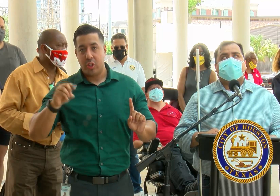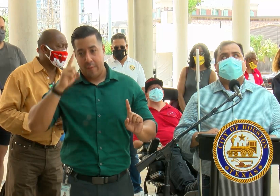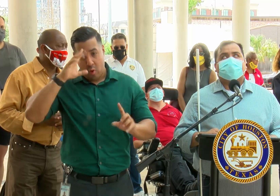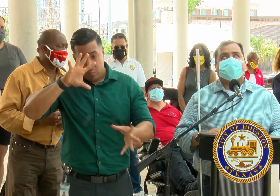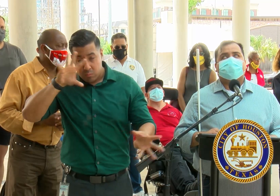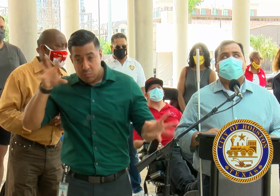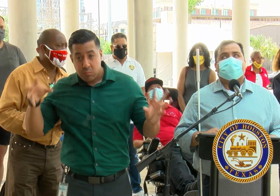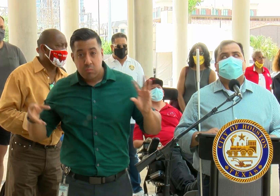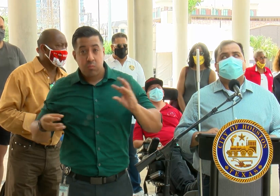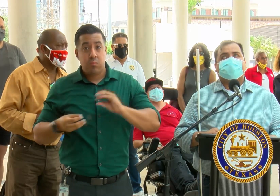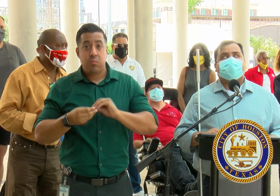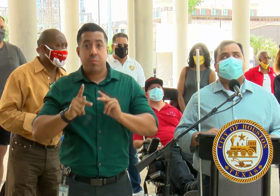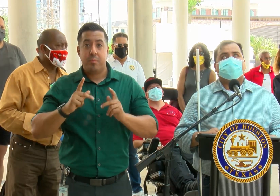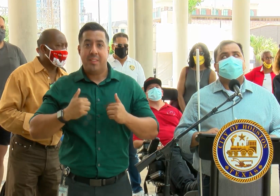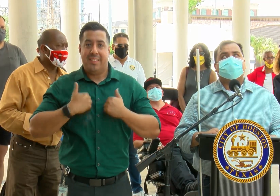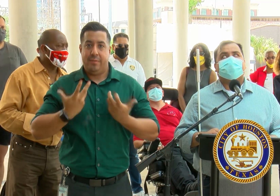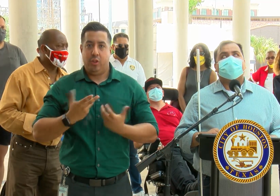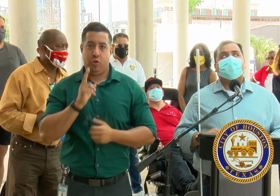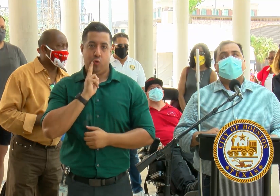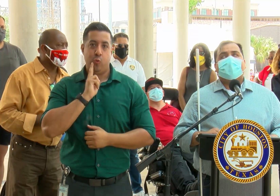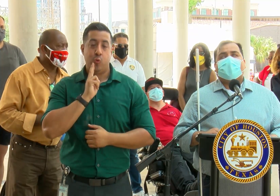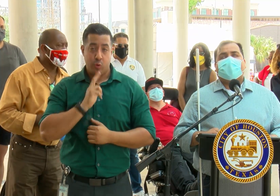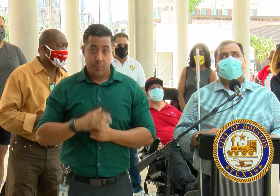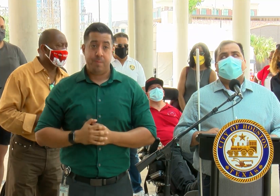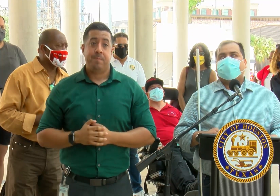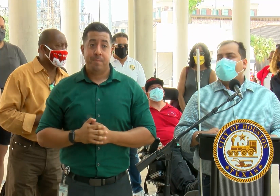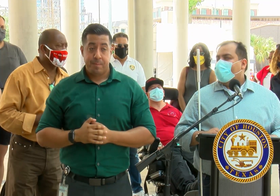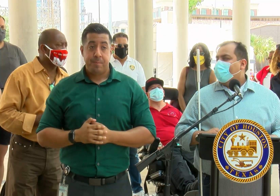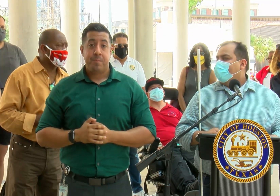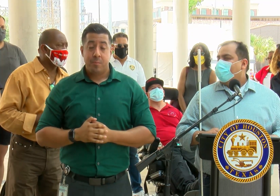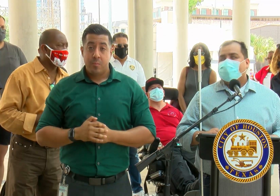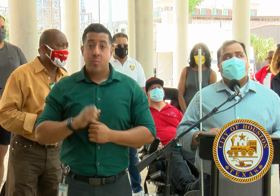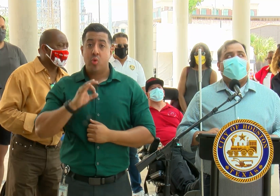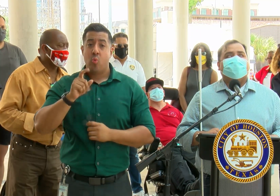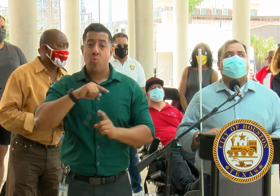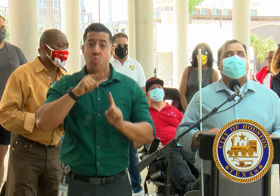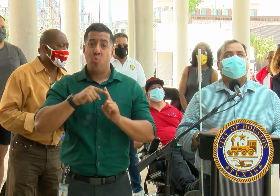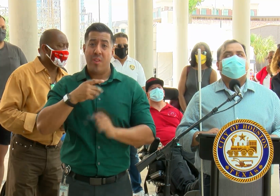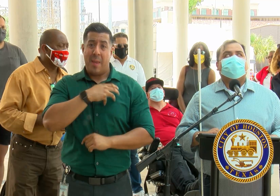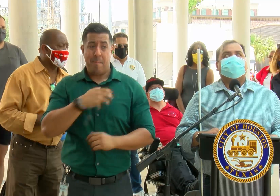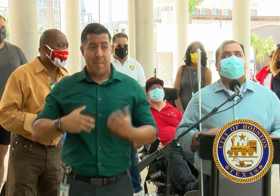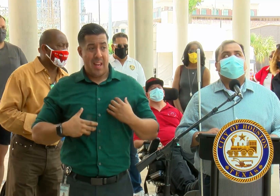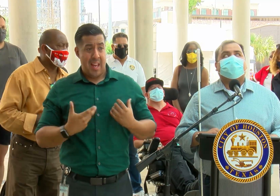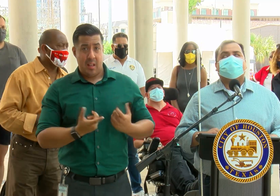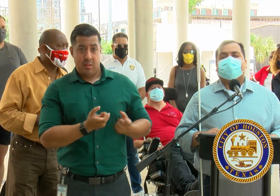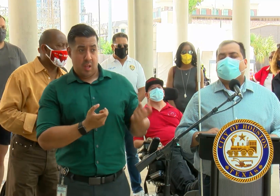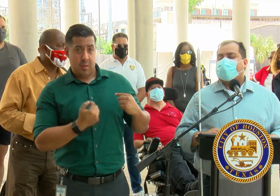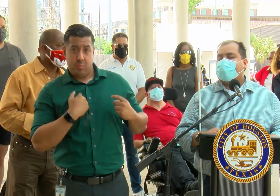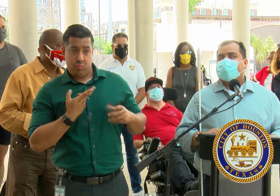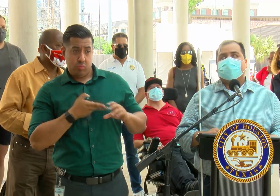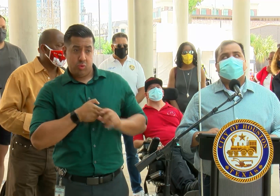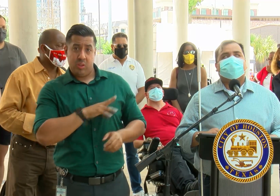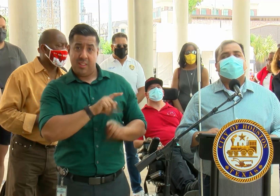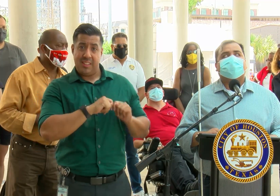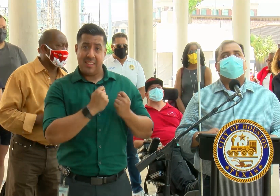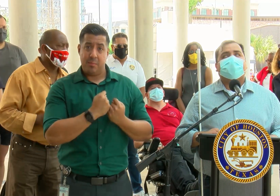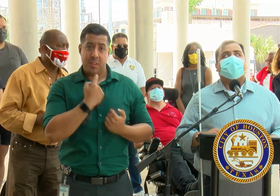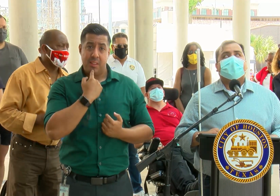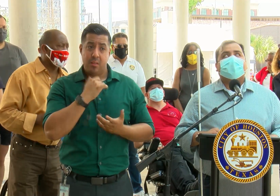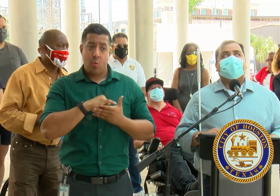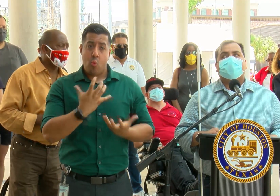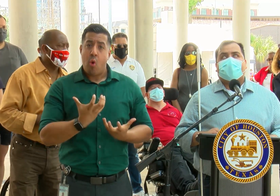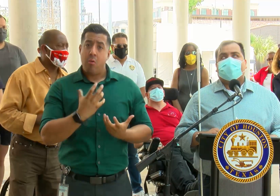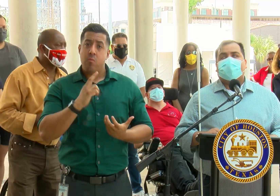total population of the city of Houston. And when the mayor asked me to join the team, he said he wanted Houston to